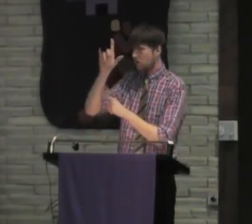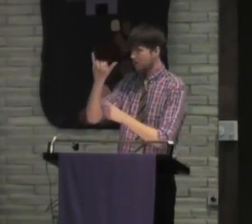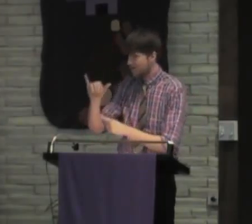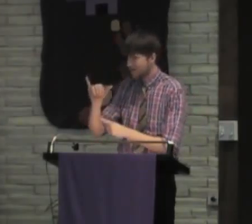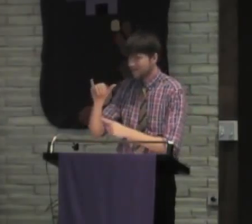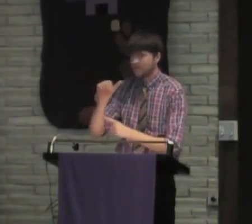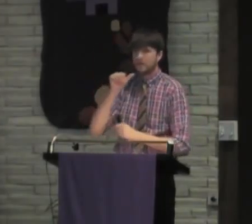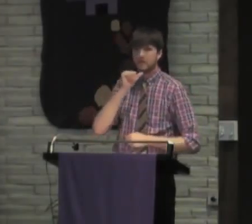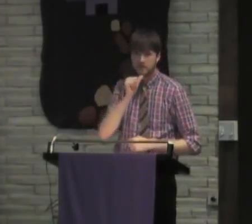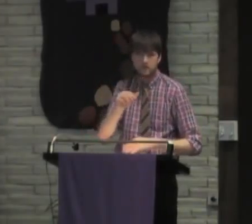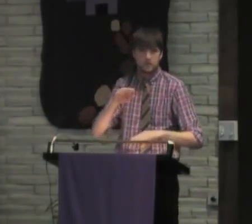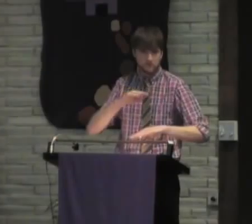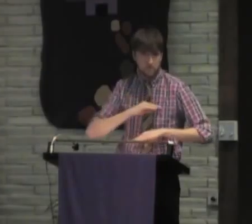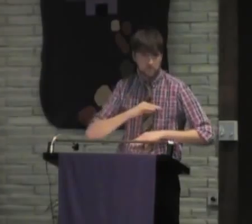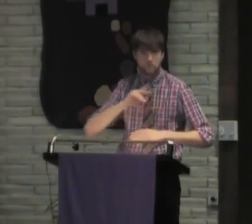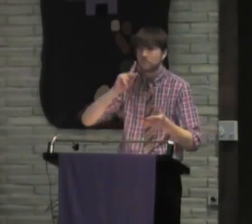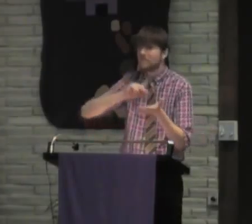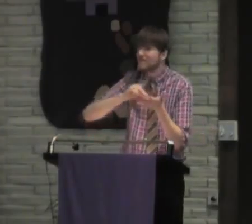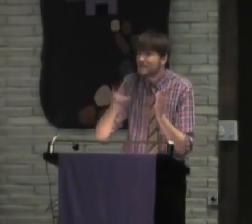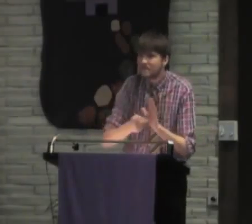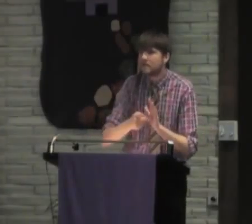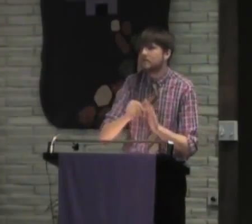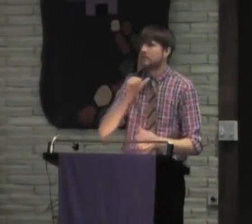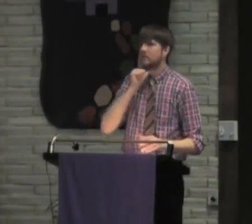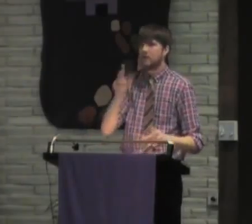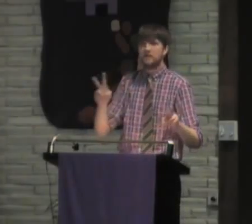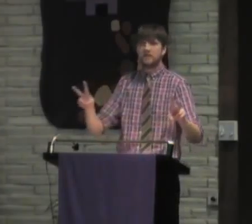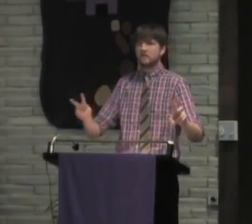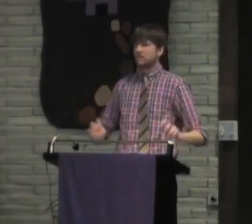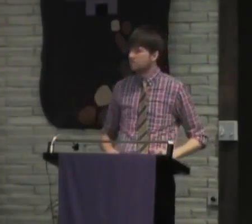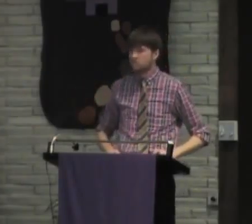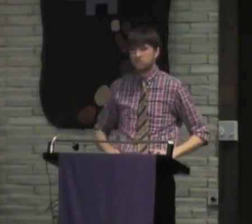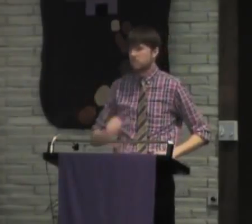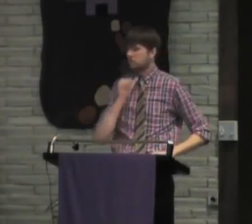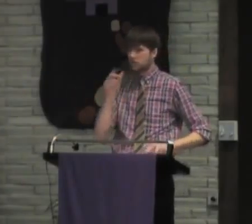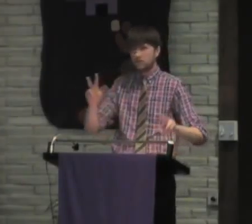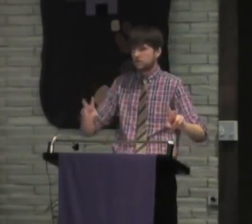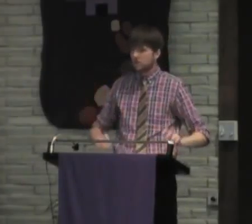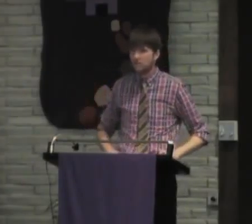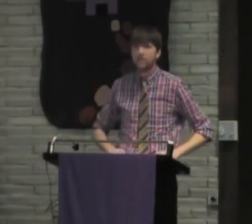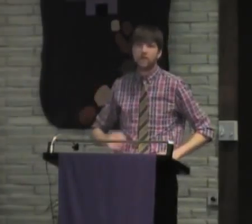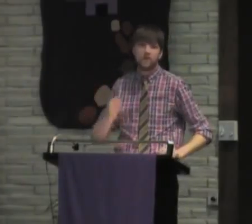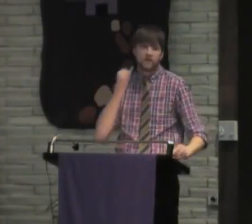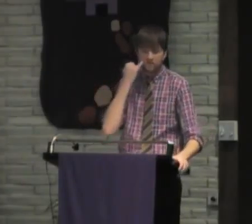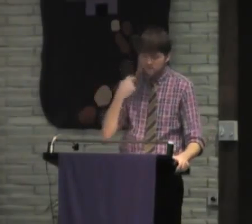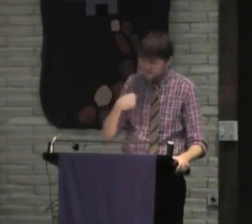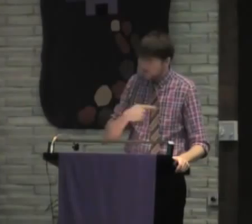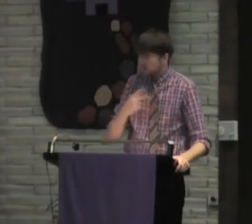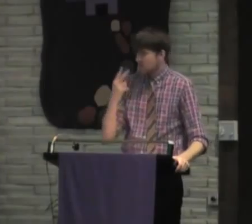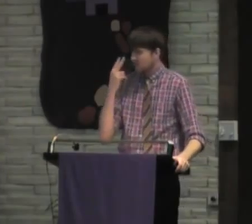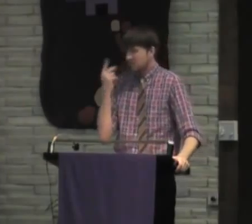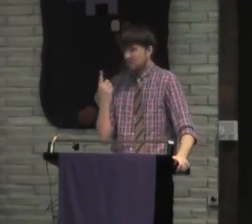we need to add the word in there, godly dissatisfied, which means it's not a selfish